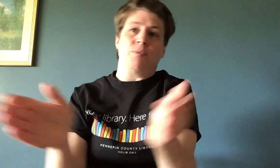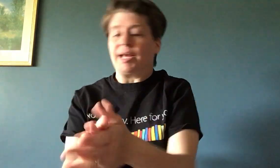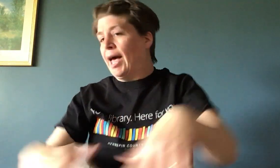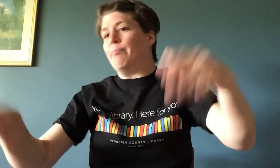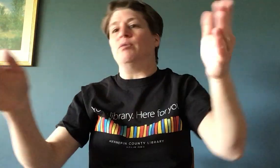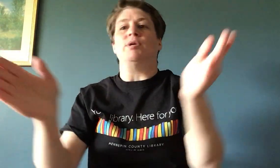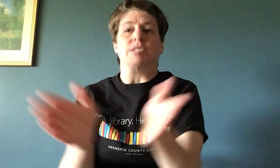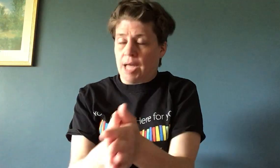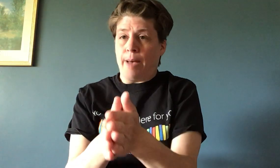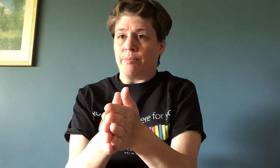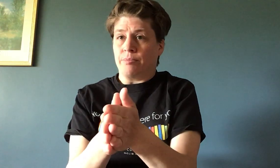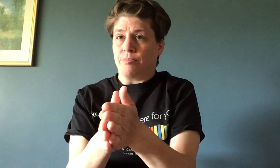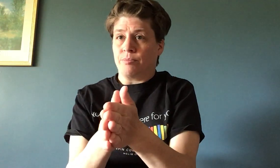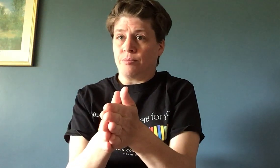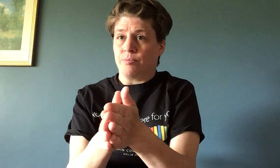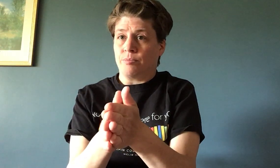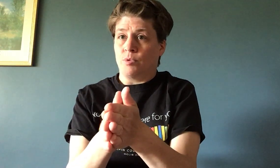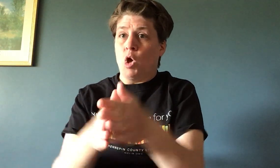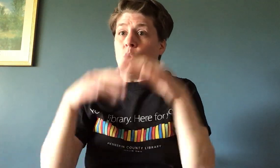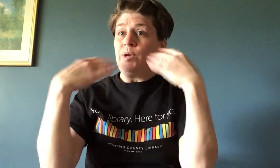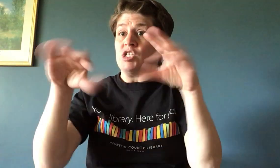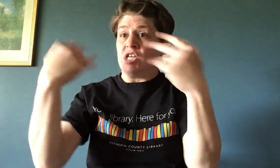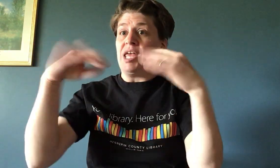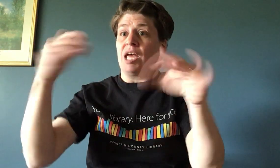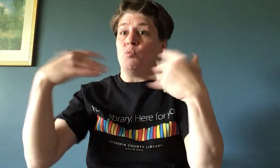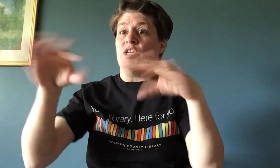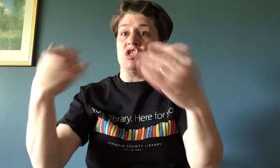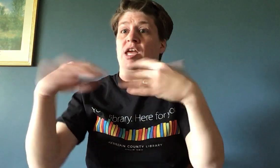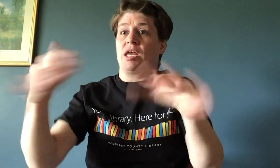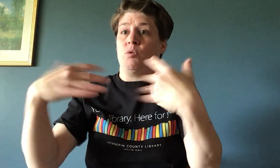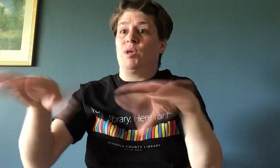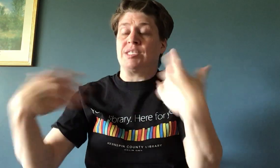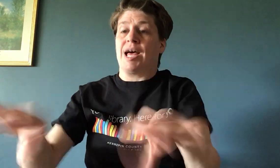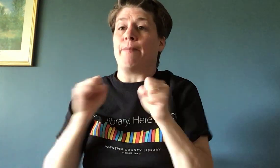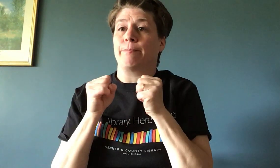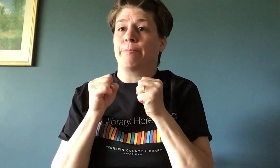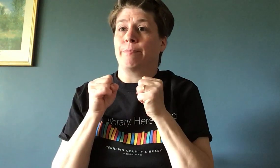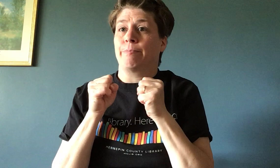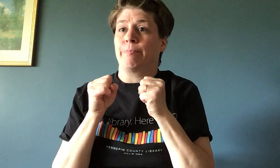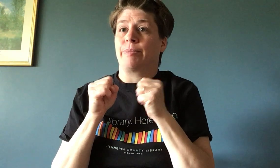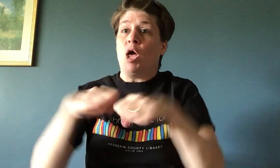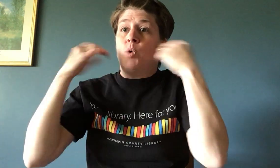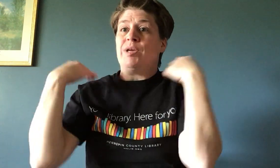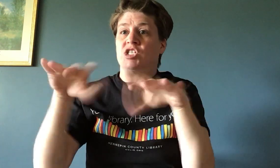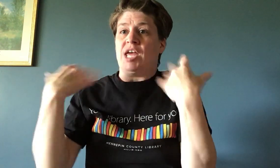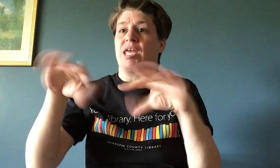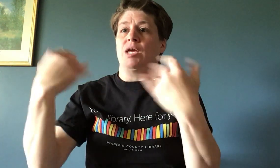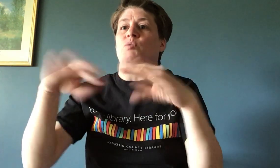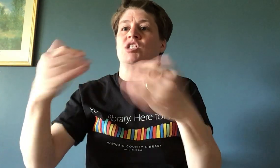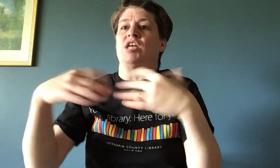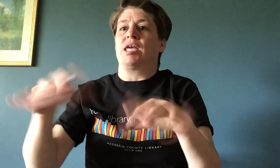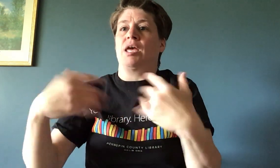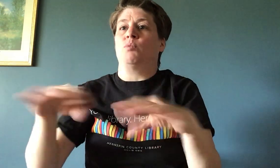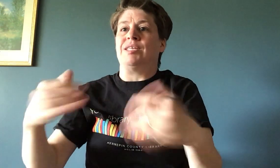clap and we stop. We shake and we shake and we stop. We shake and we shake and we